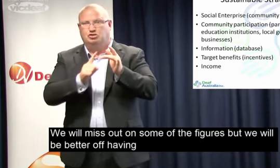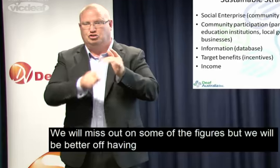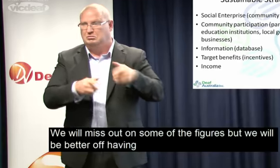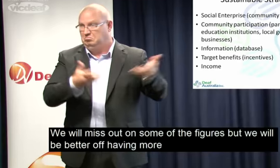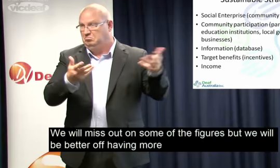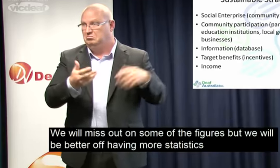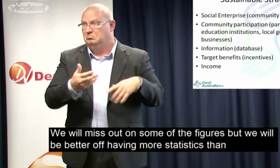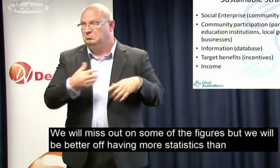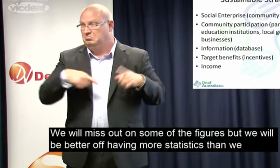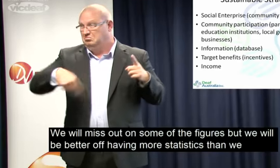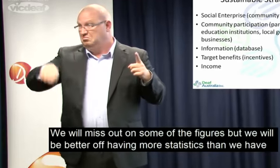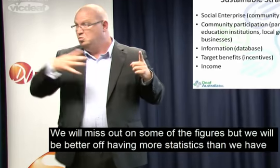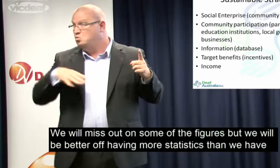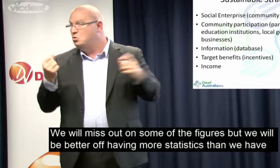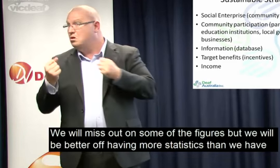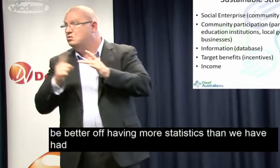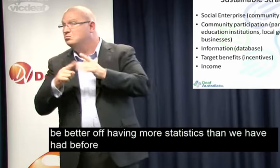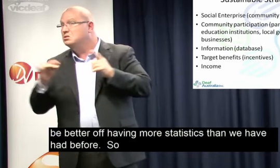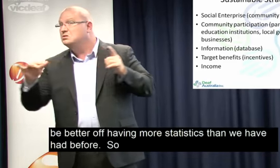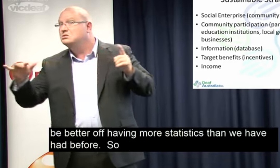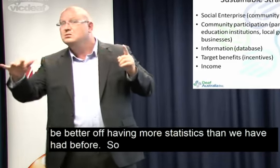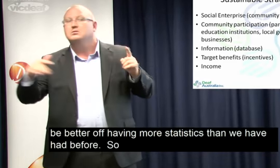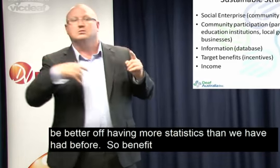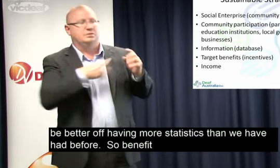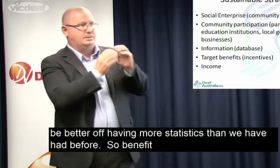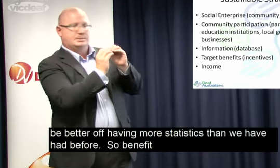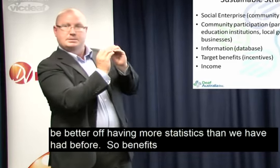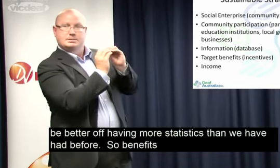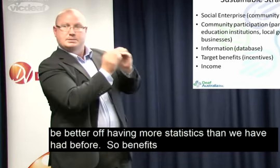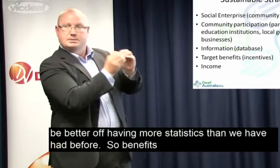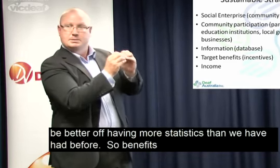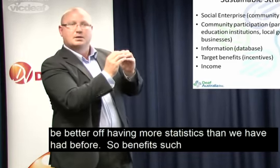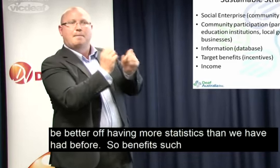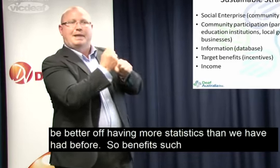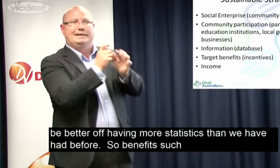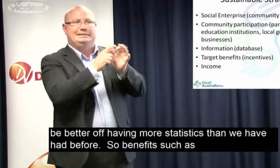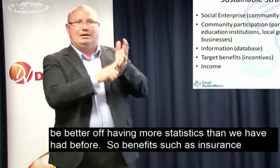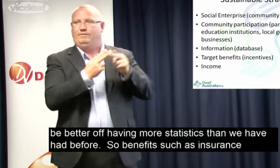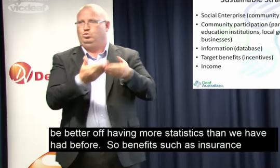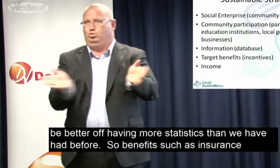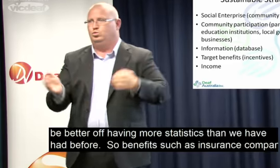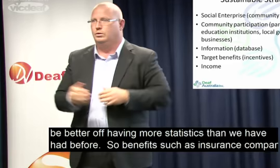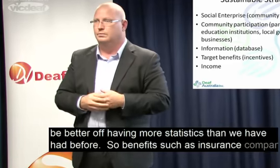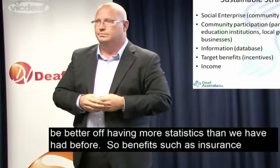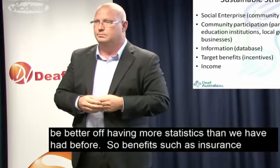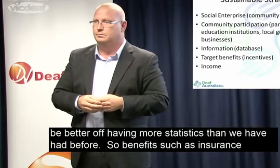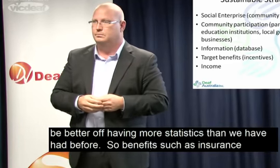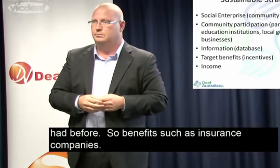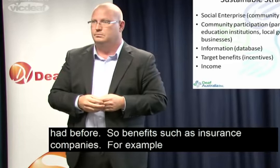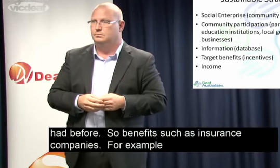Targeted benefits, so insurance companies as an example. If we have the numbers, we can negotiate and provide a deal for you